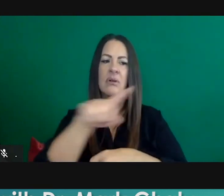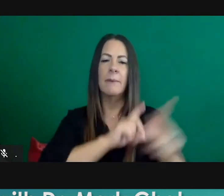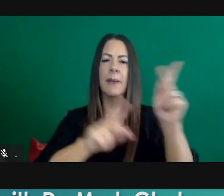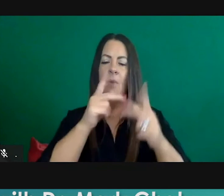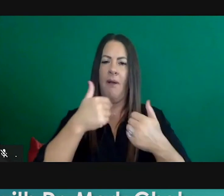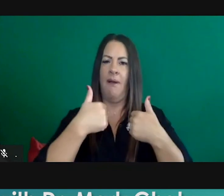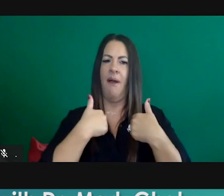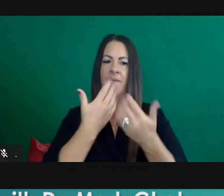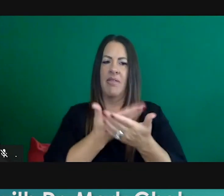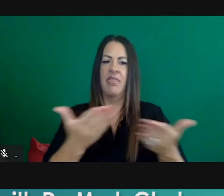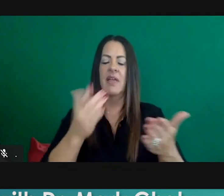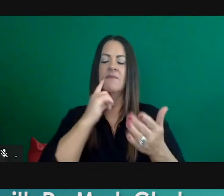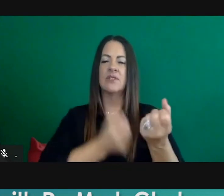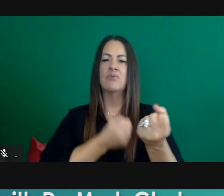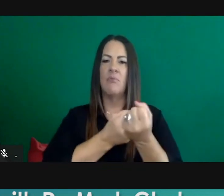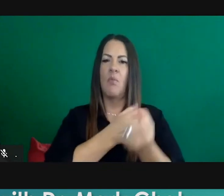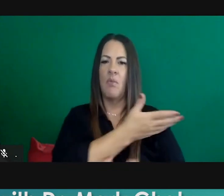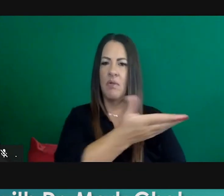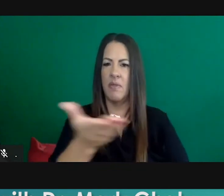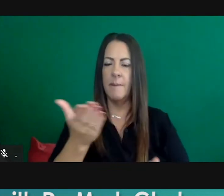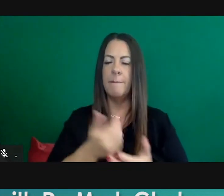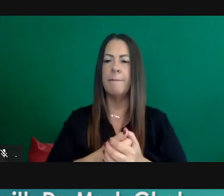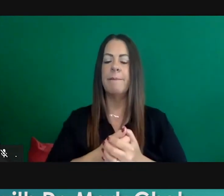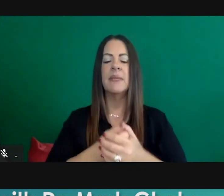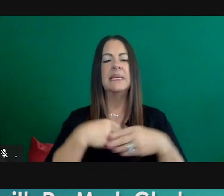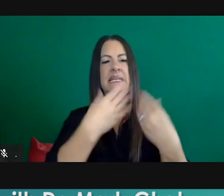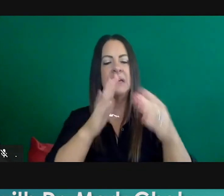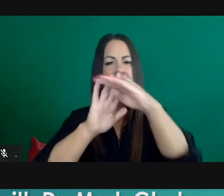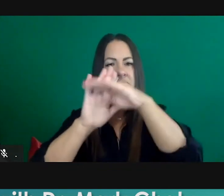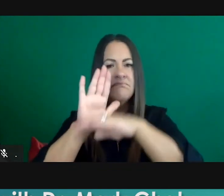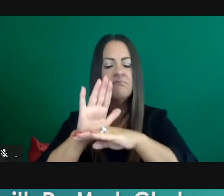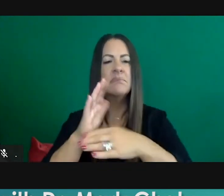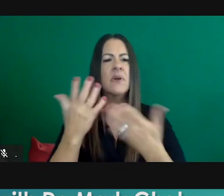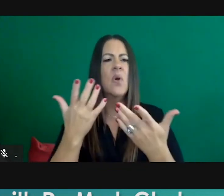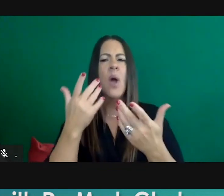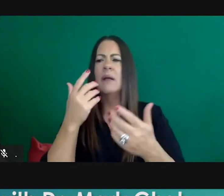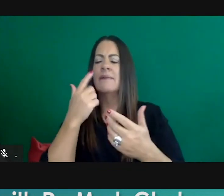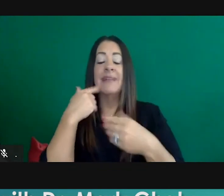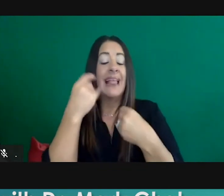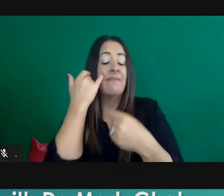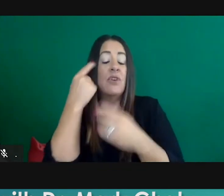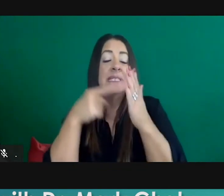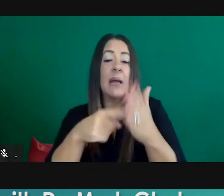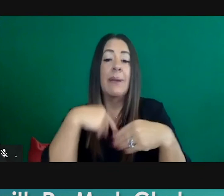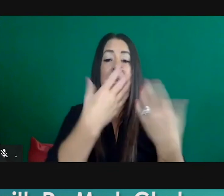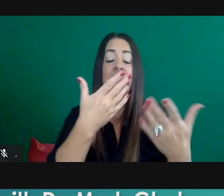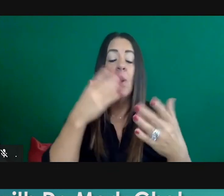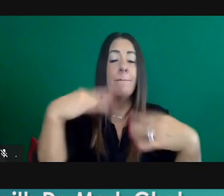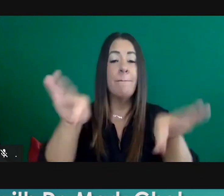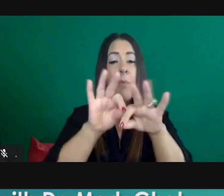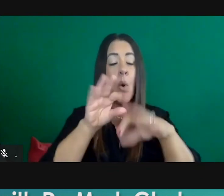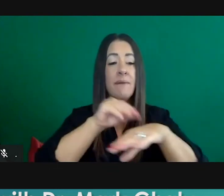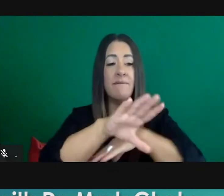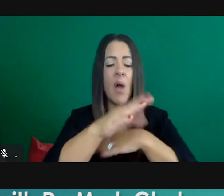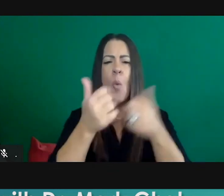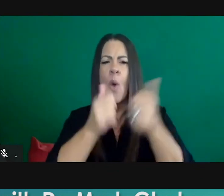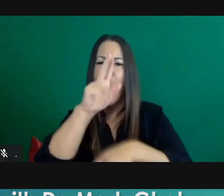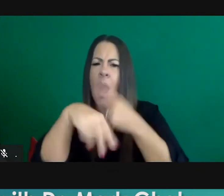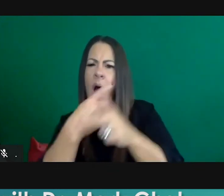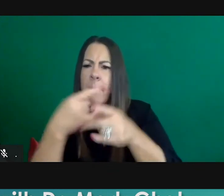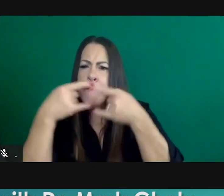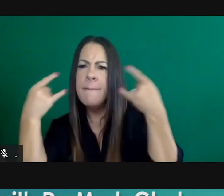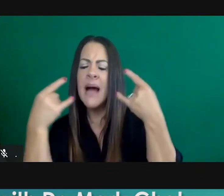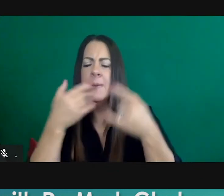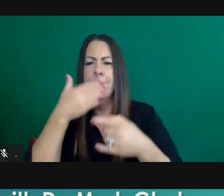understand things like guidance around which mask to use in which setting is important. We've done a lot to